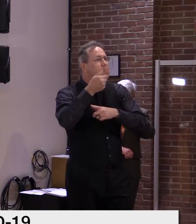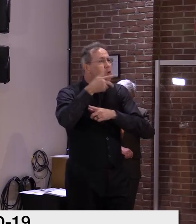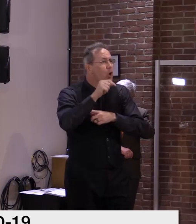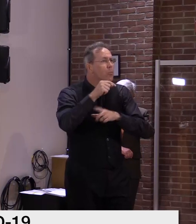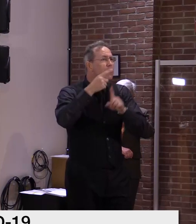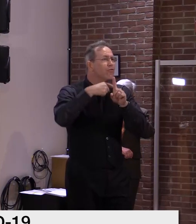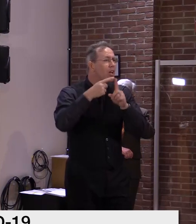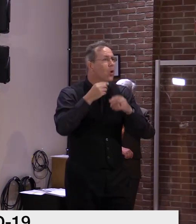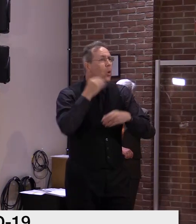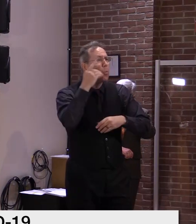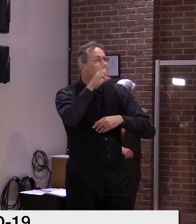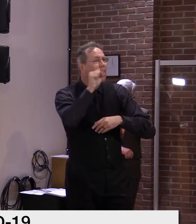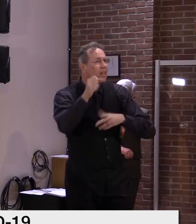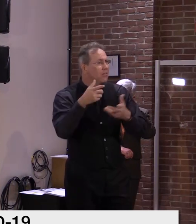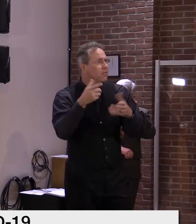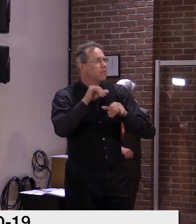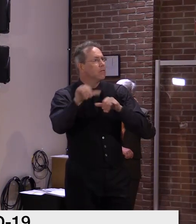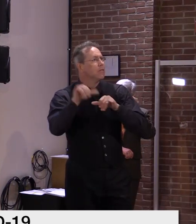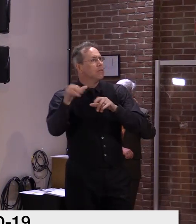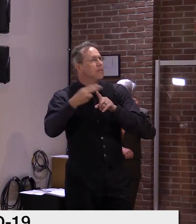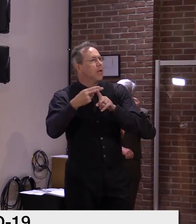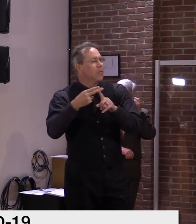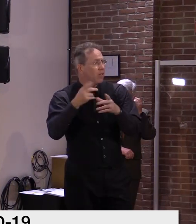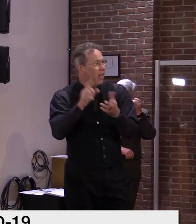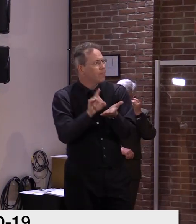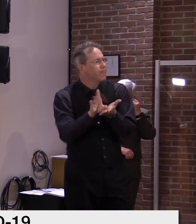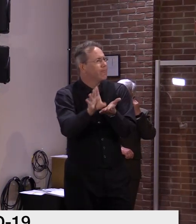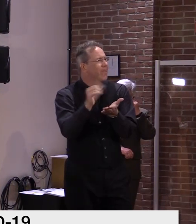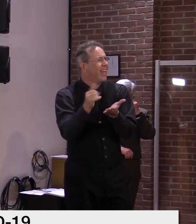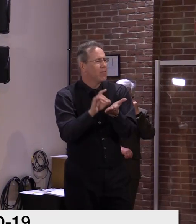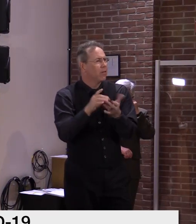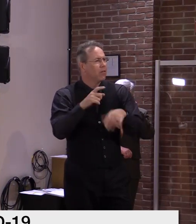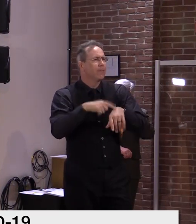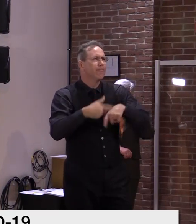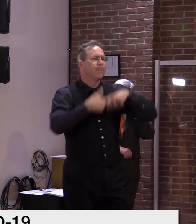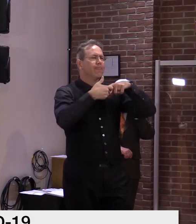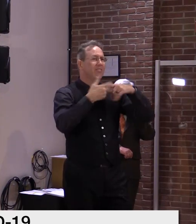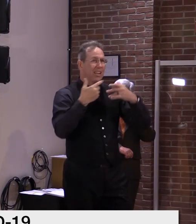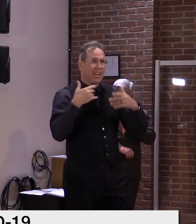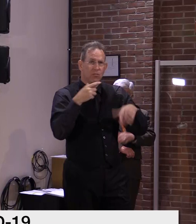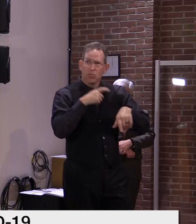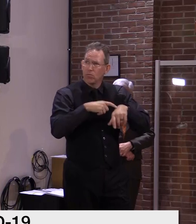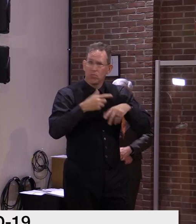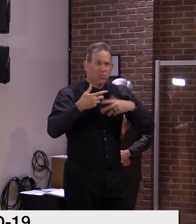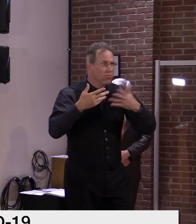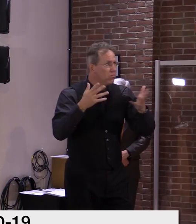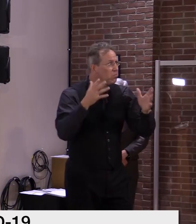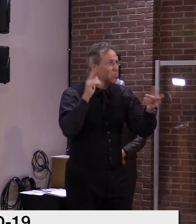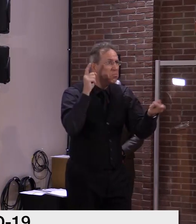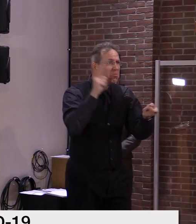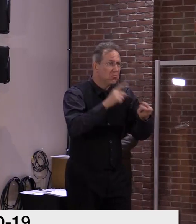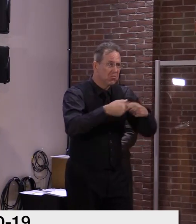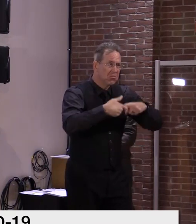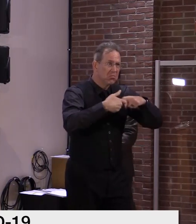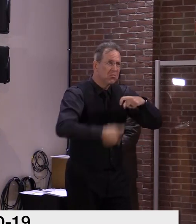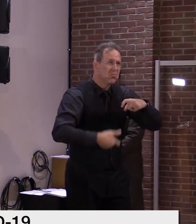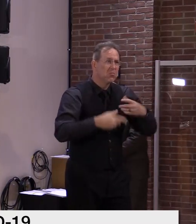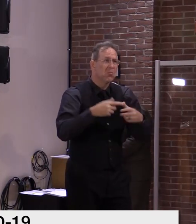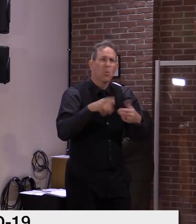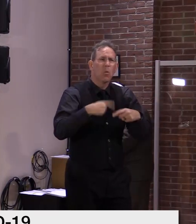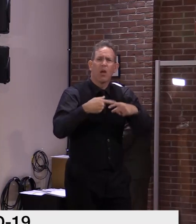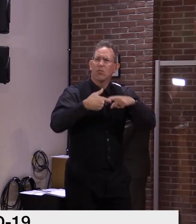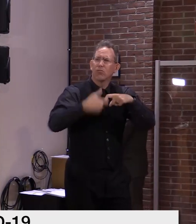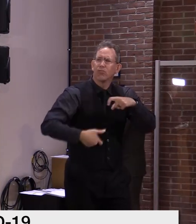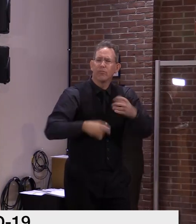believe that's tied to the executive order, and as I've been saying, it will go no further